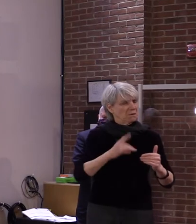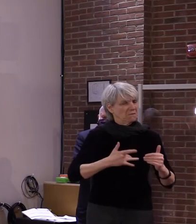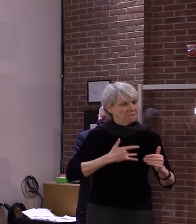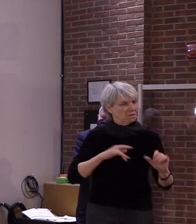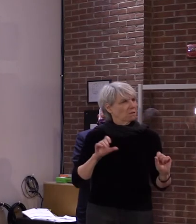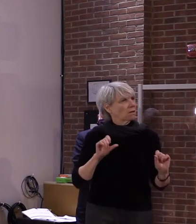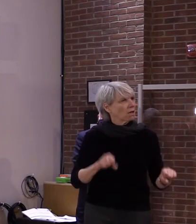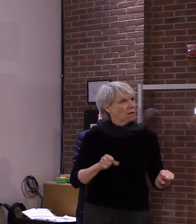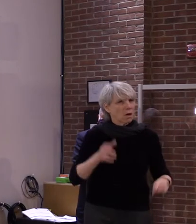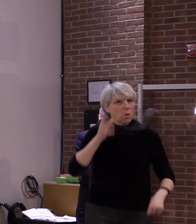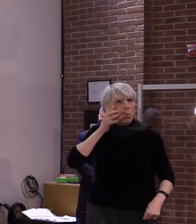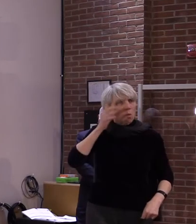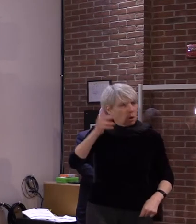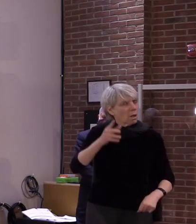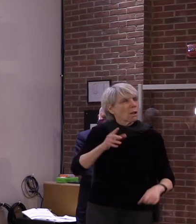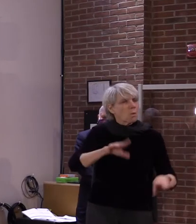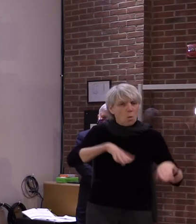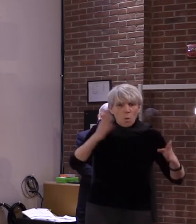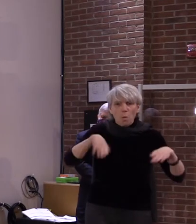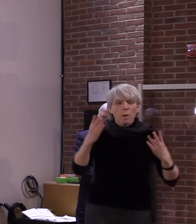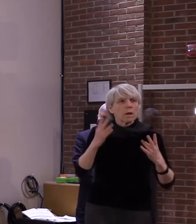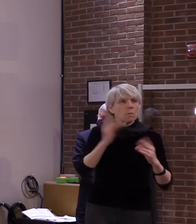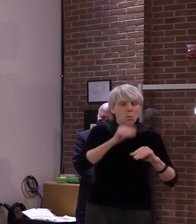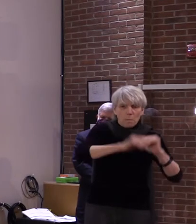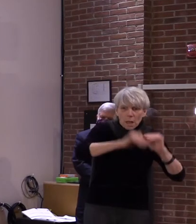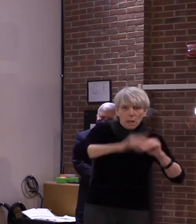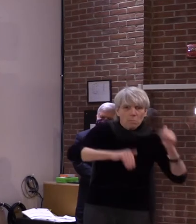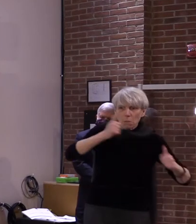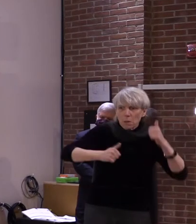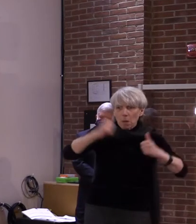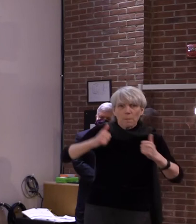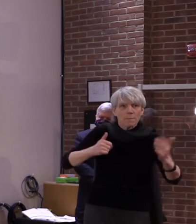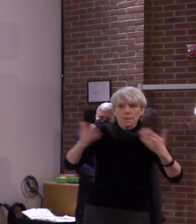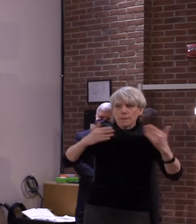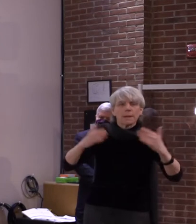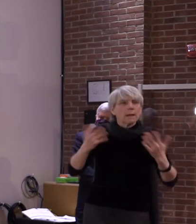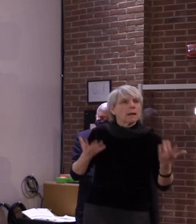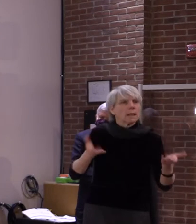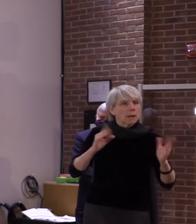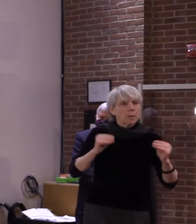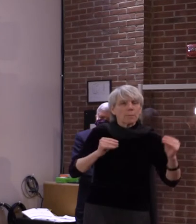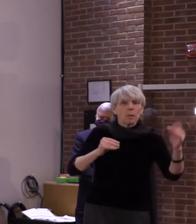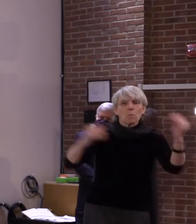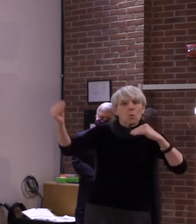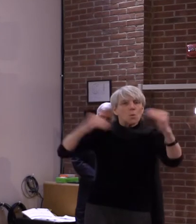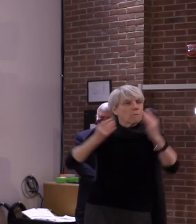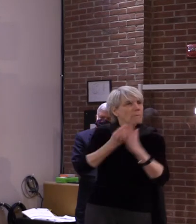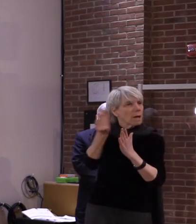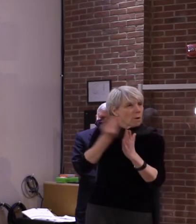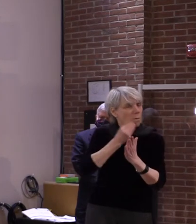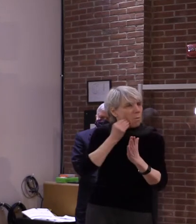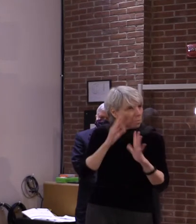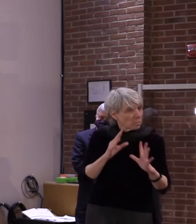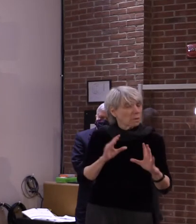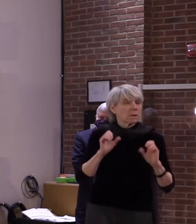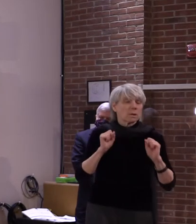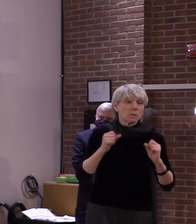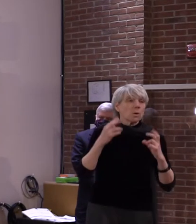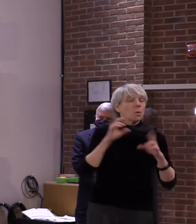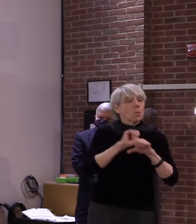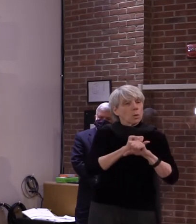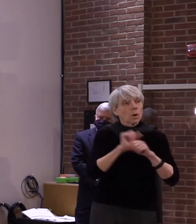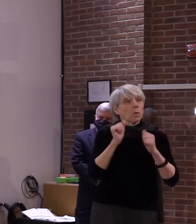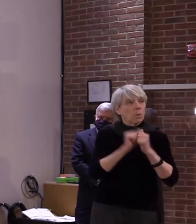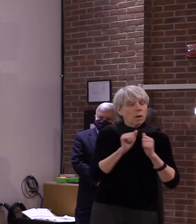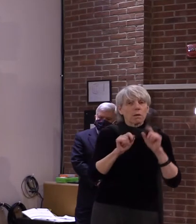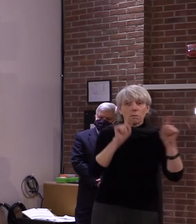with the legislature as well as within the uh with our commissioner of housing and other uh interested uh groups